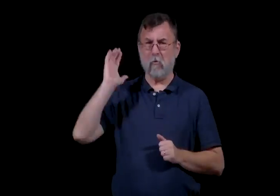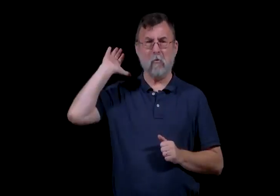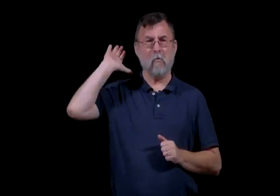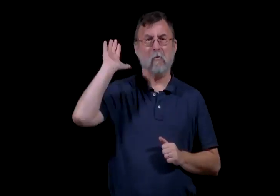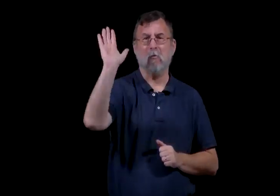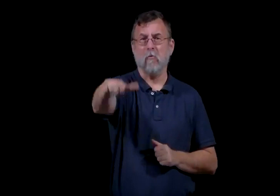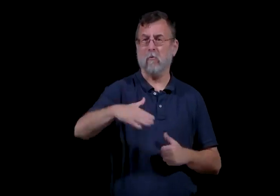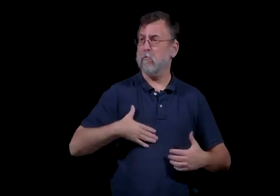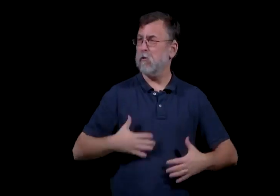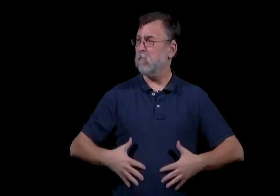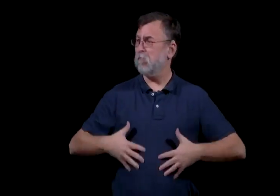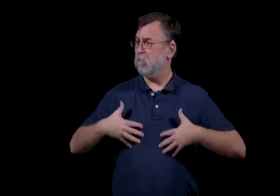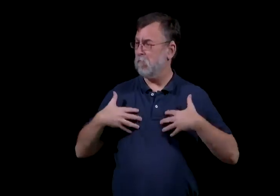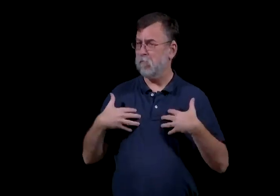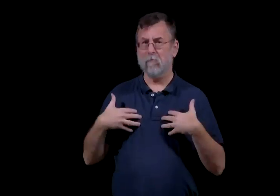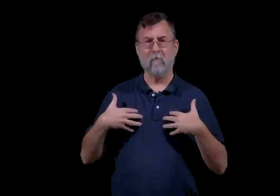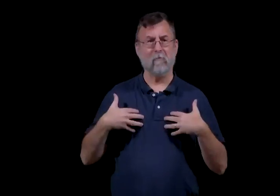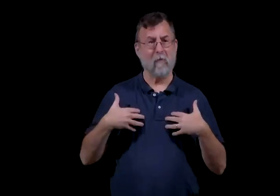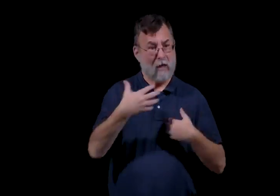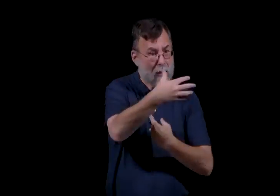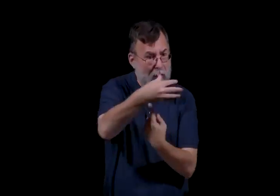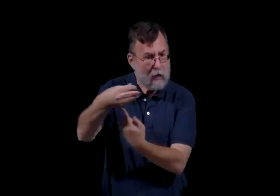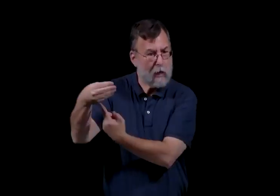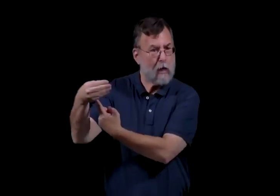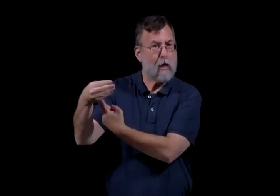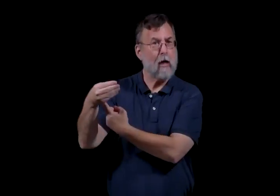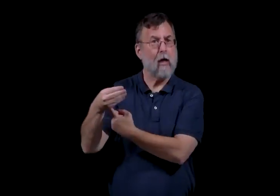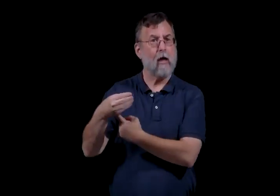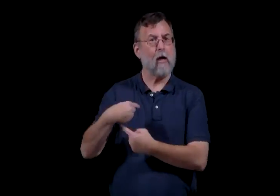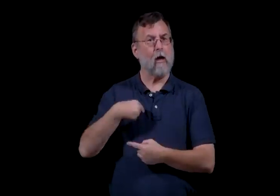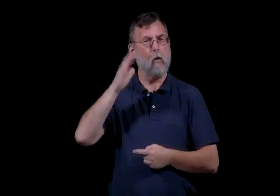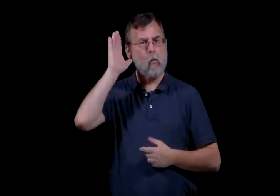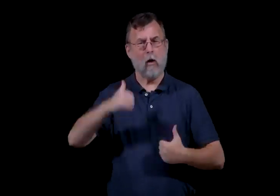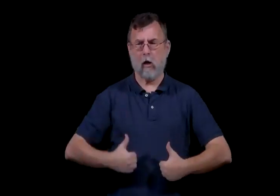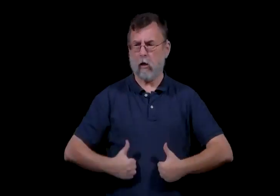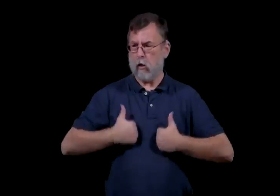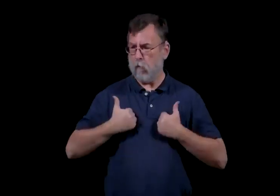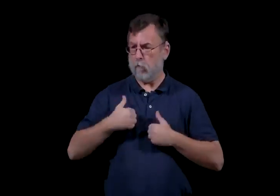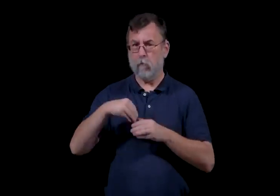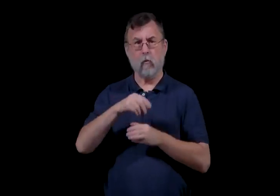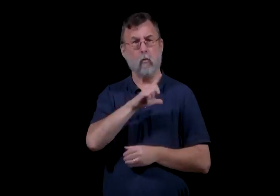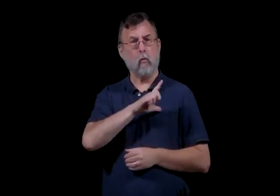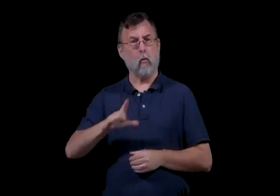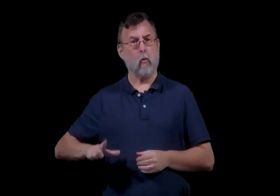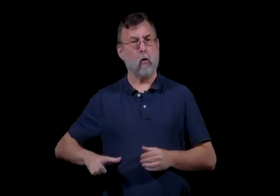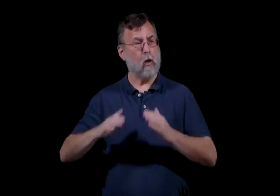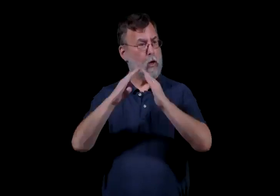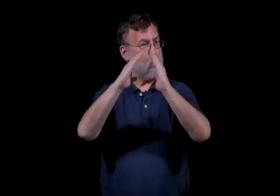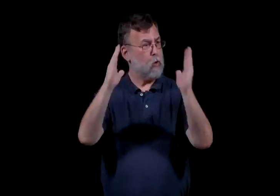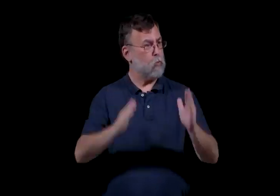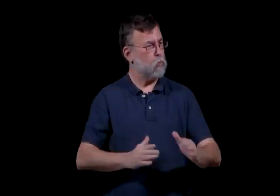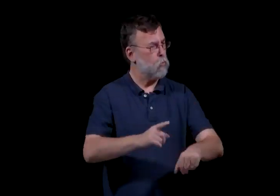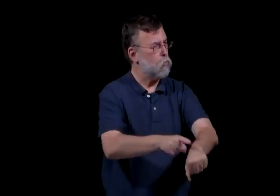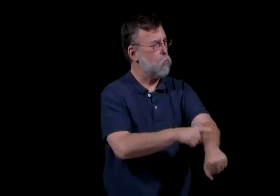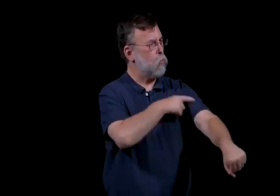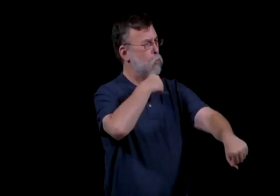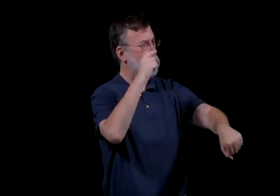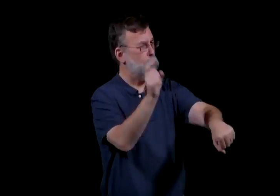me all my life. And I will live in the Lord's house